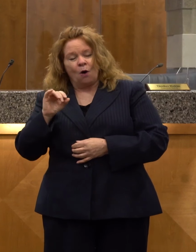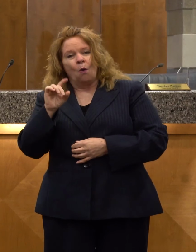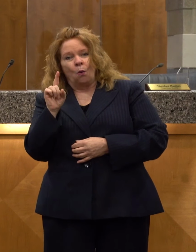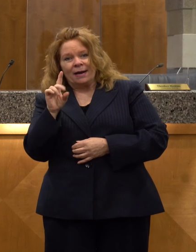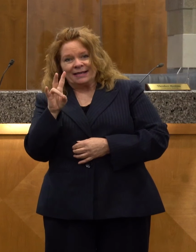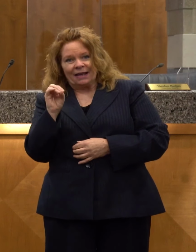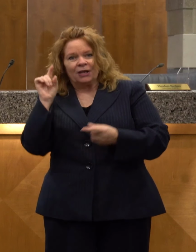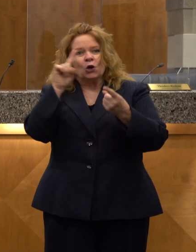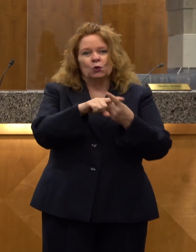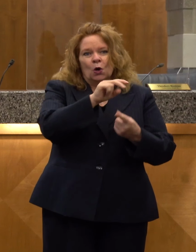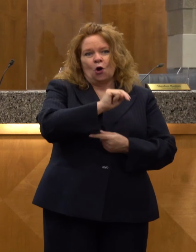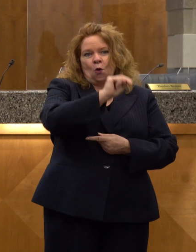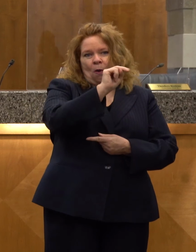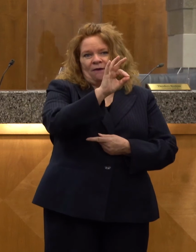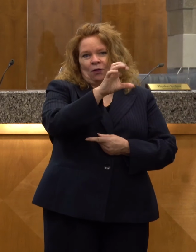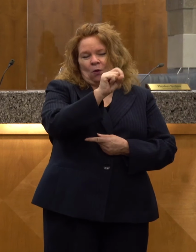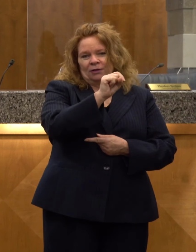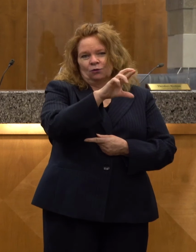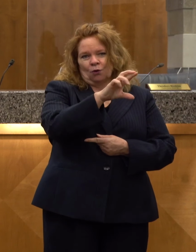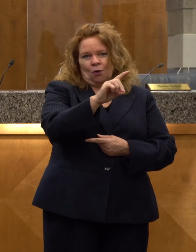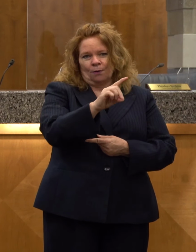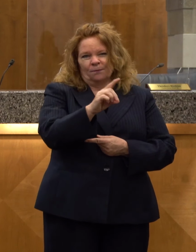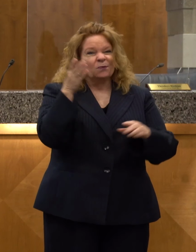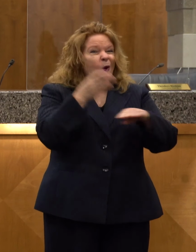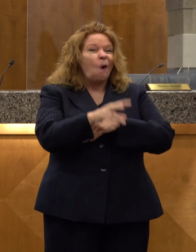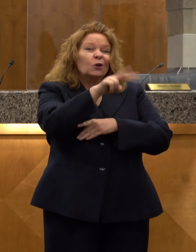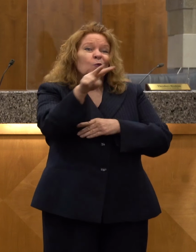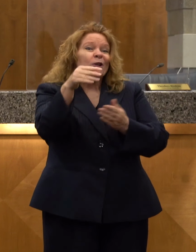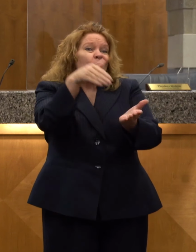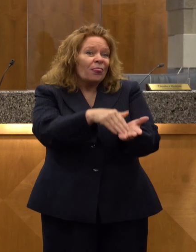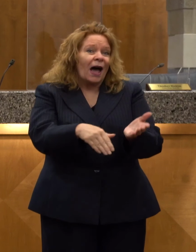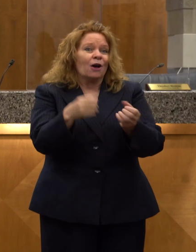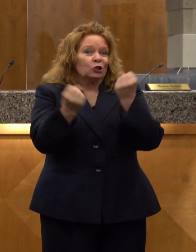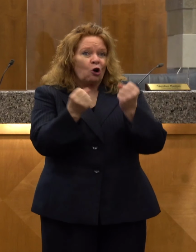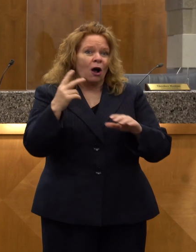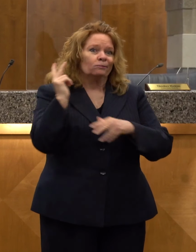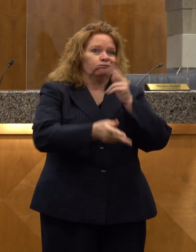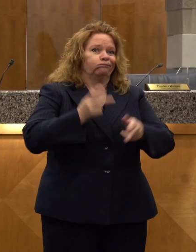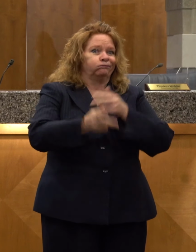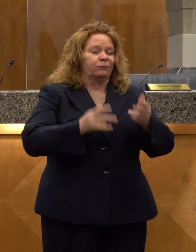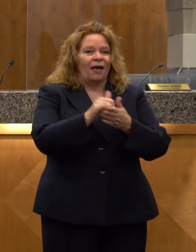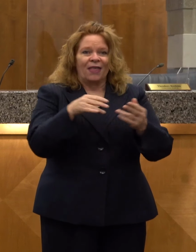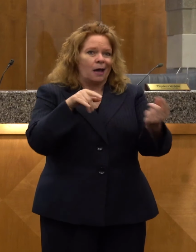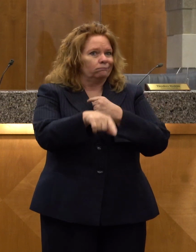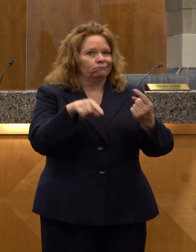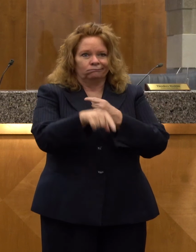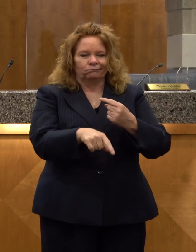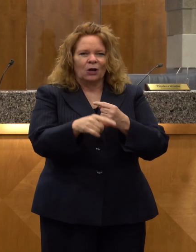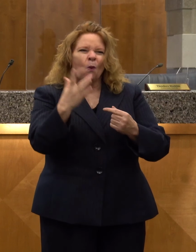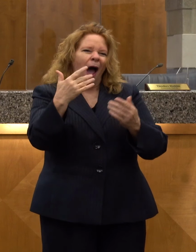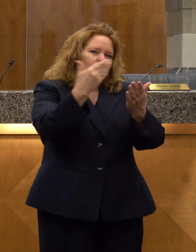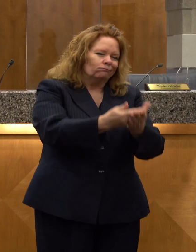Road. More than 22,000 vehicles travel the road every day. It's a convenient route to the airport,